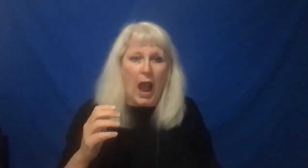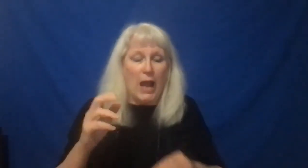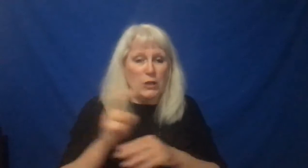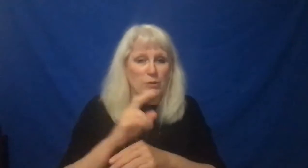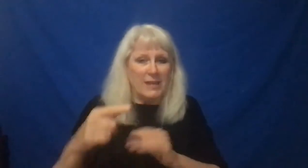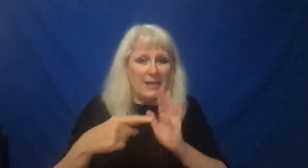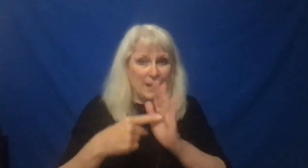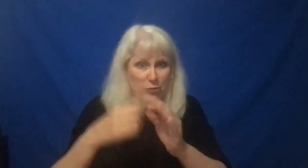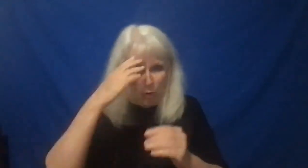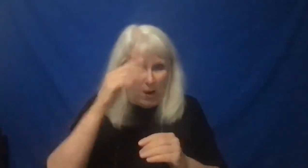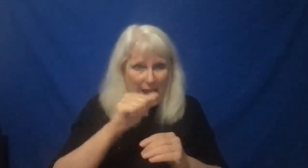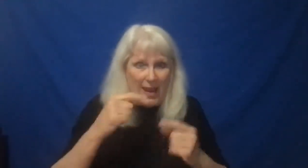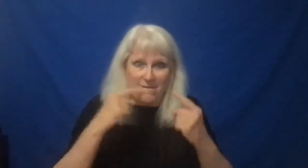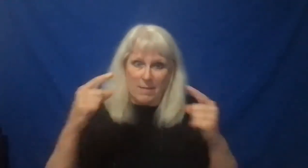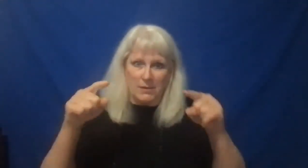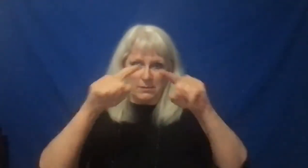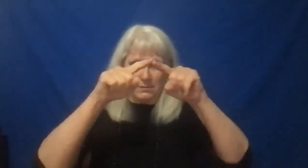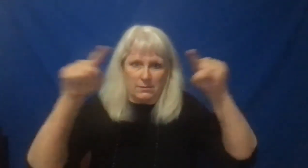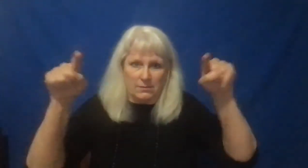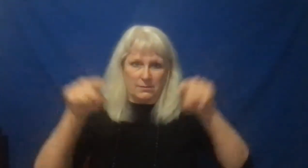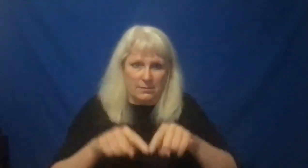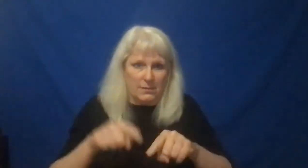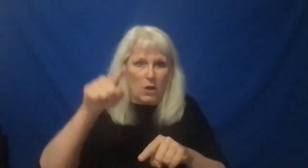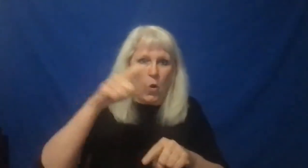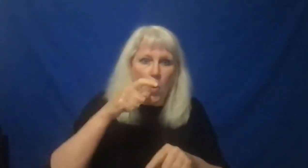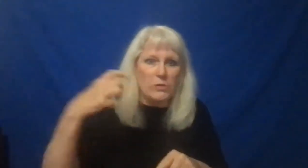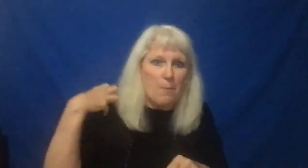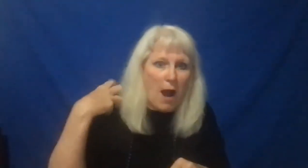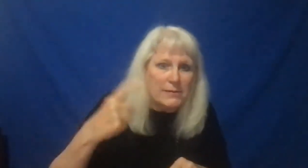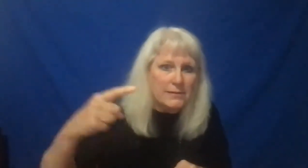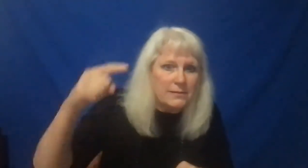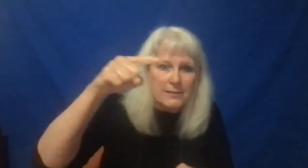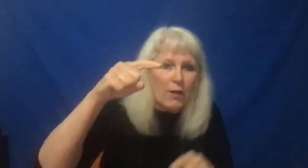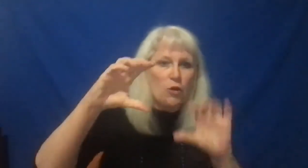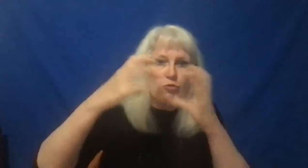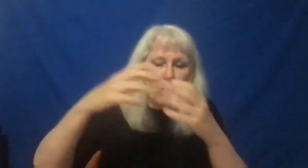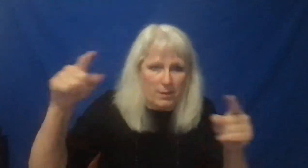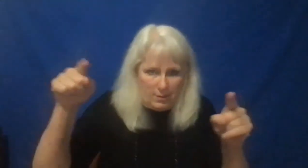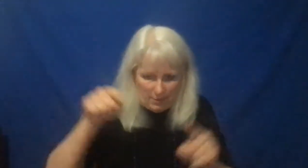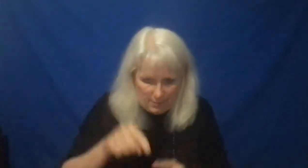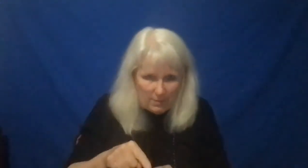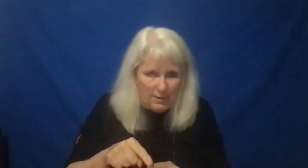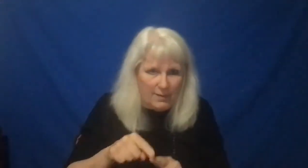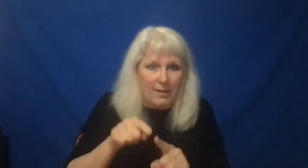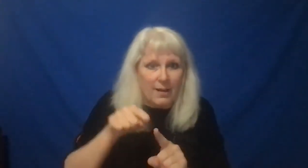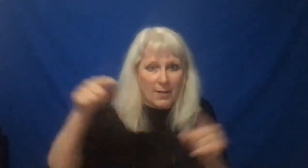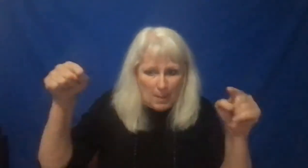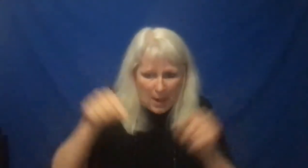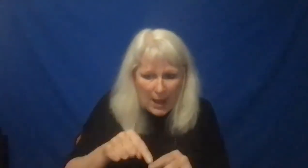to express a notion that the bottom of the triangle is support. It's the